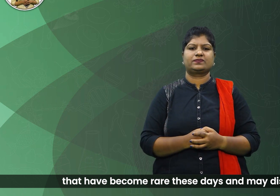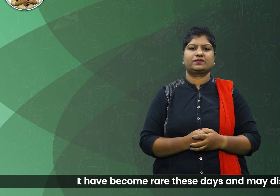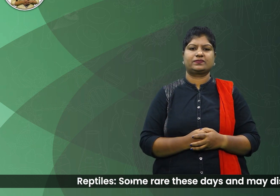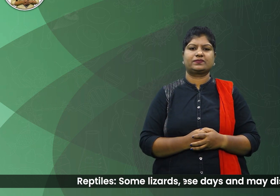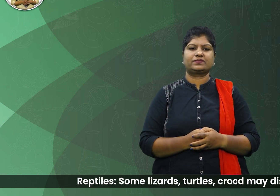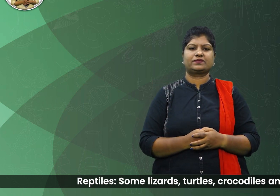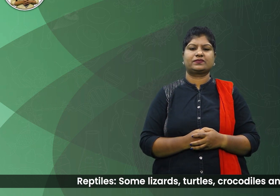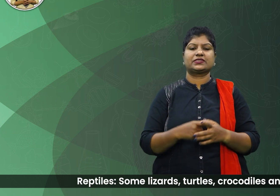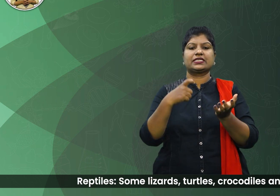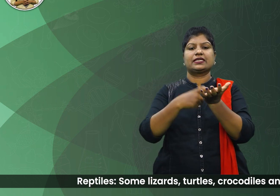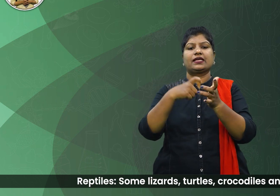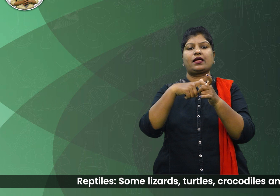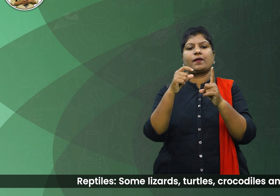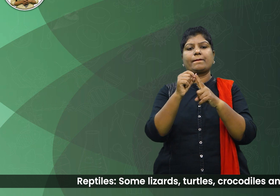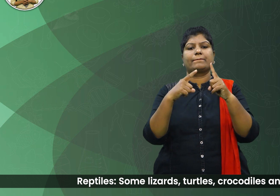Reptiles